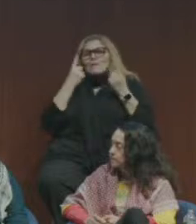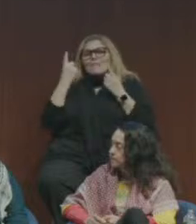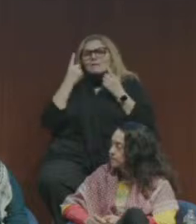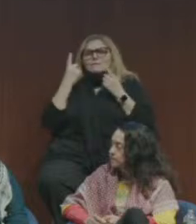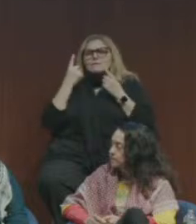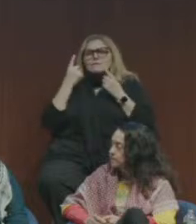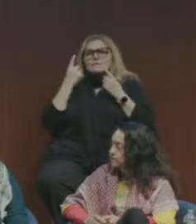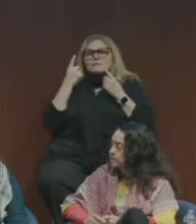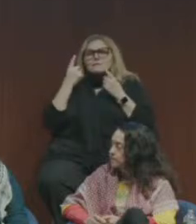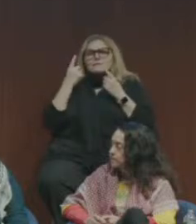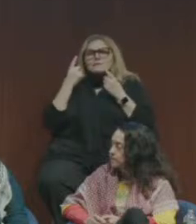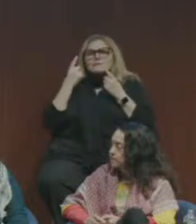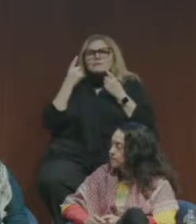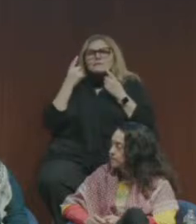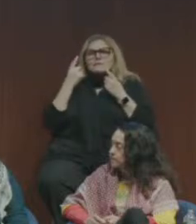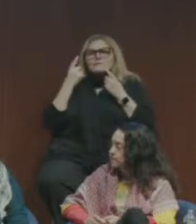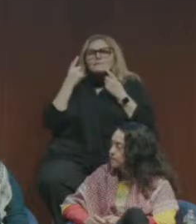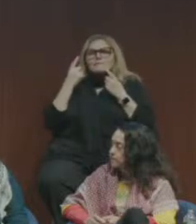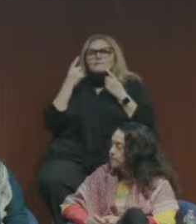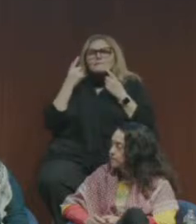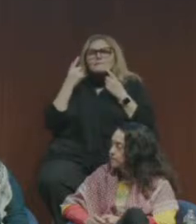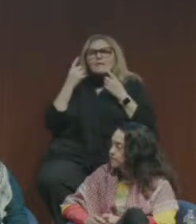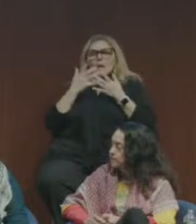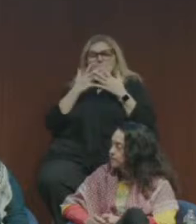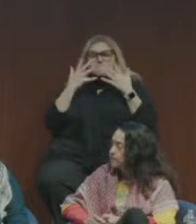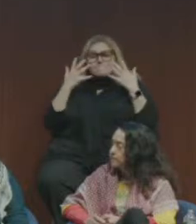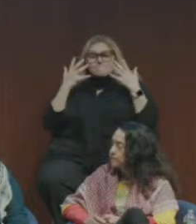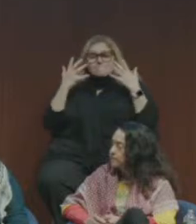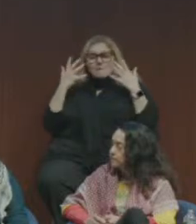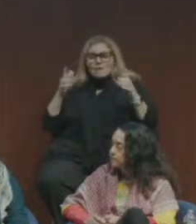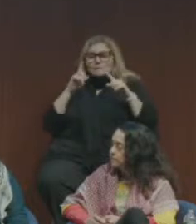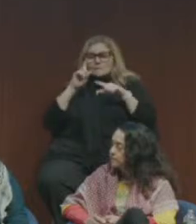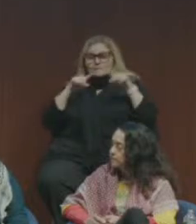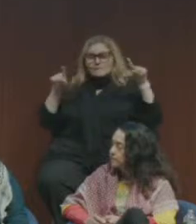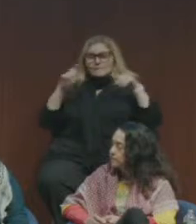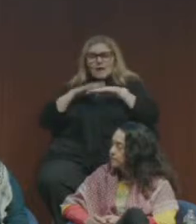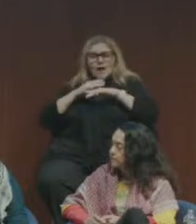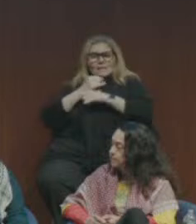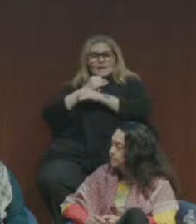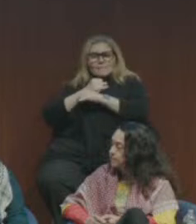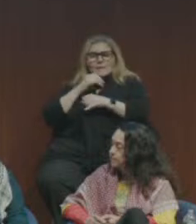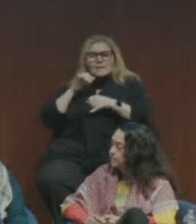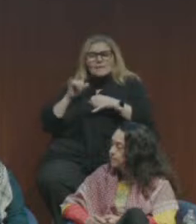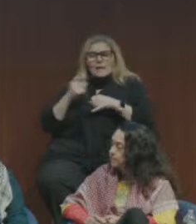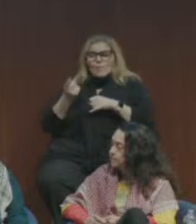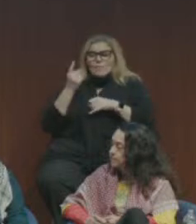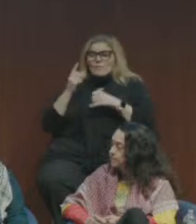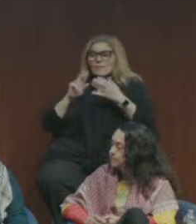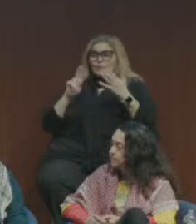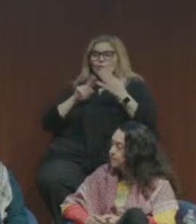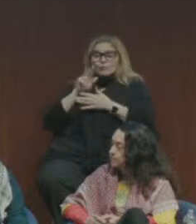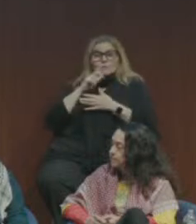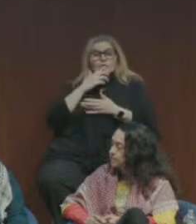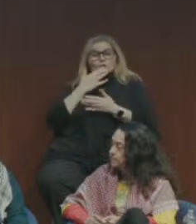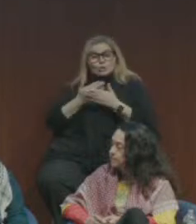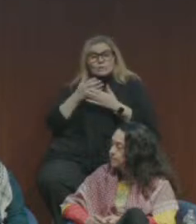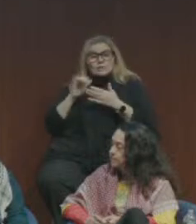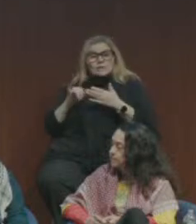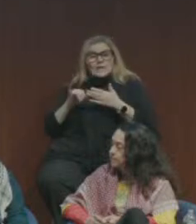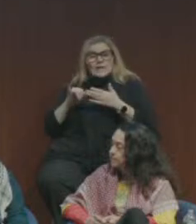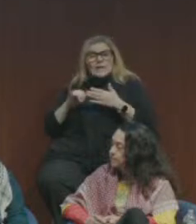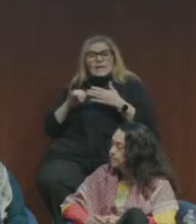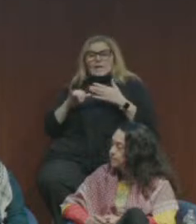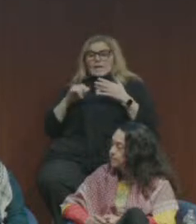that there are multiple movements on campus, and that one of the things that the university does really well, or the